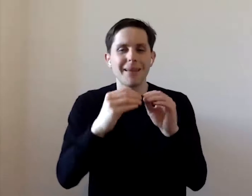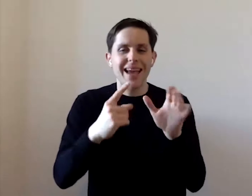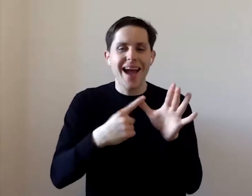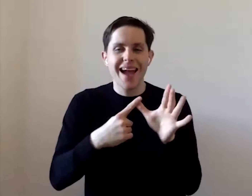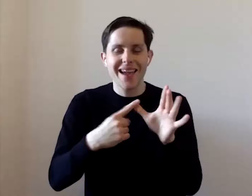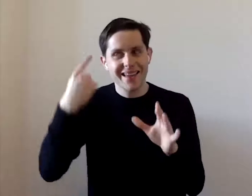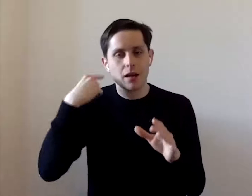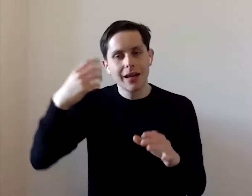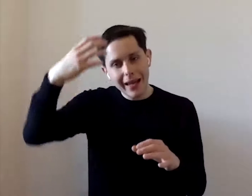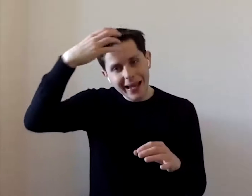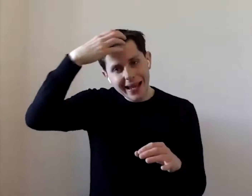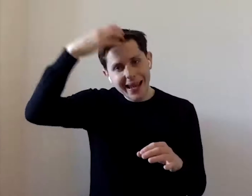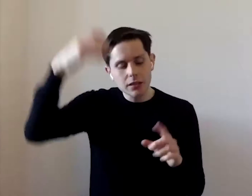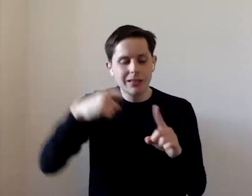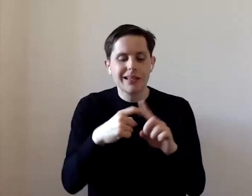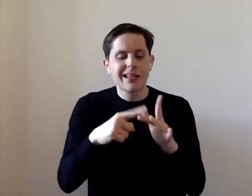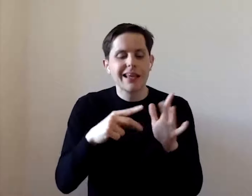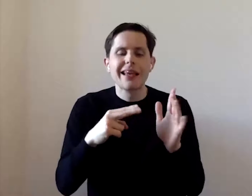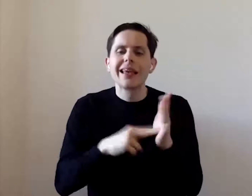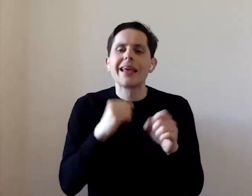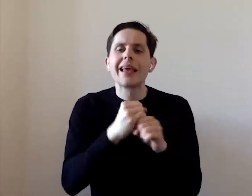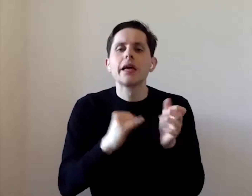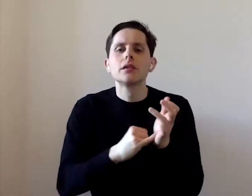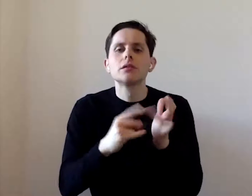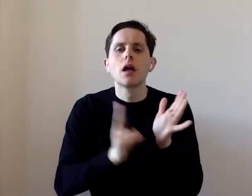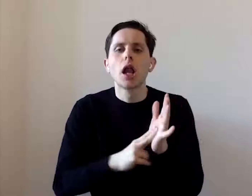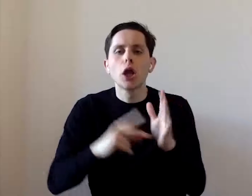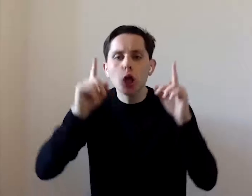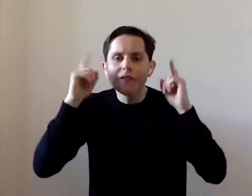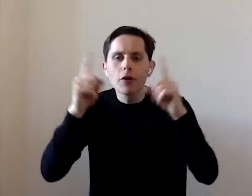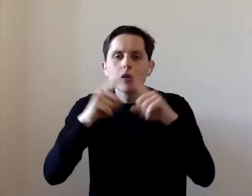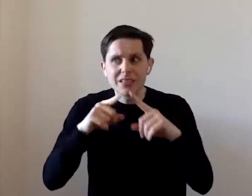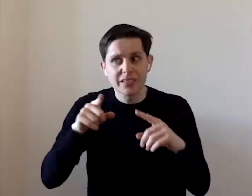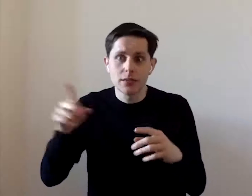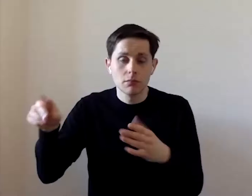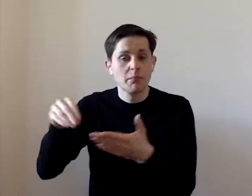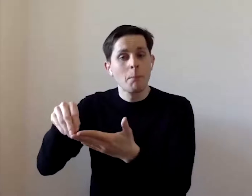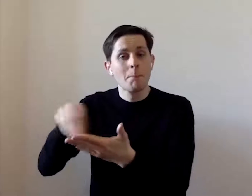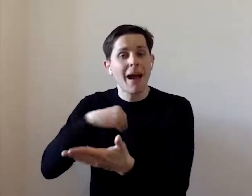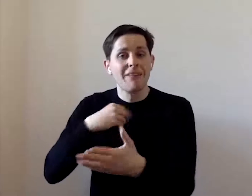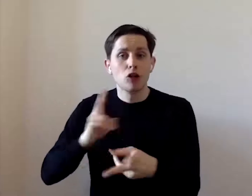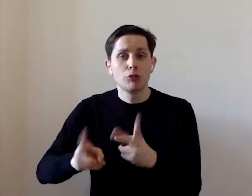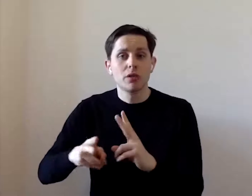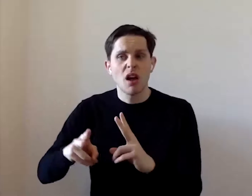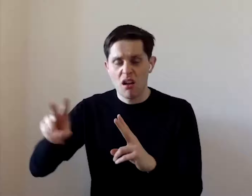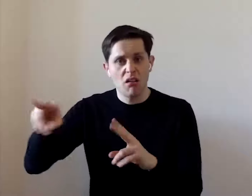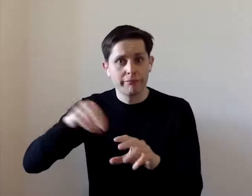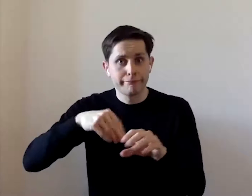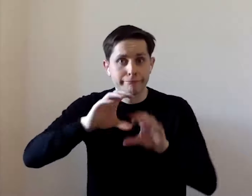or internships in the summer, you know, I was very lucky because Kingston University at my BA paid for my interpreters. So this